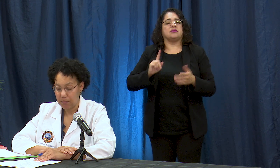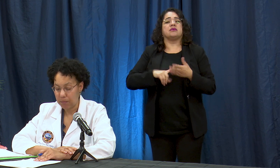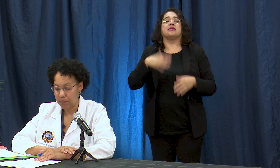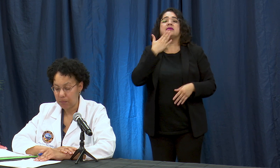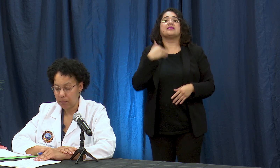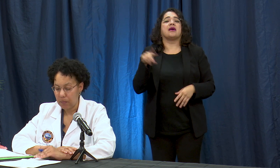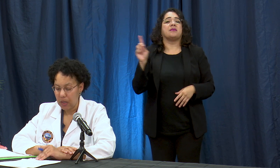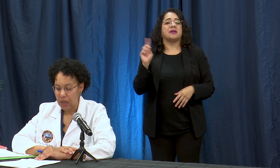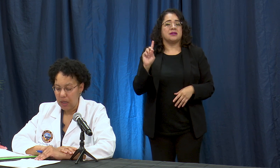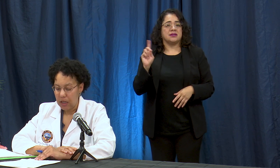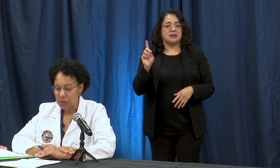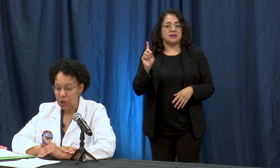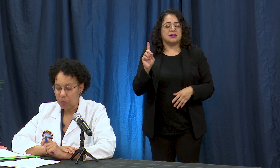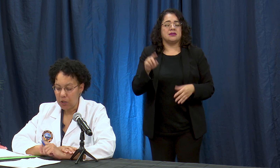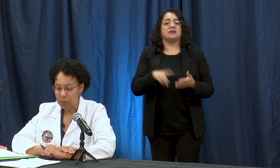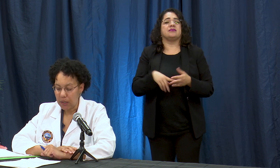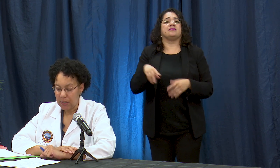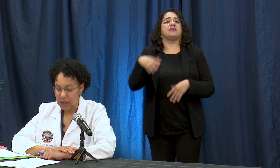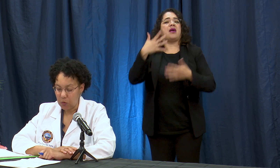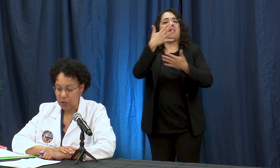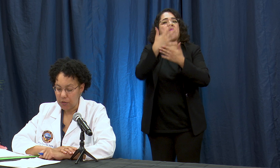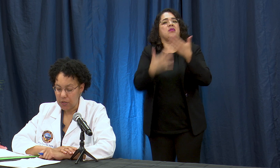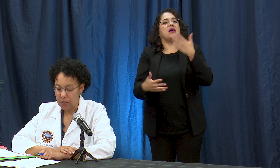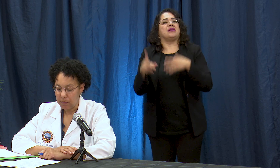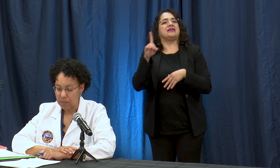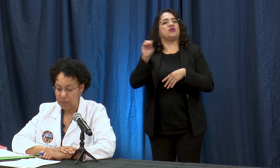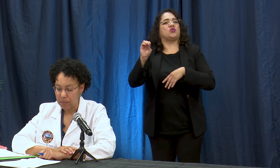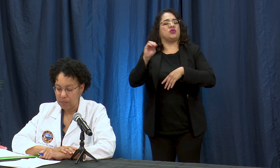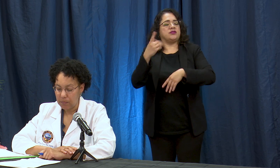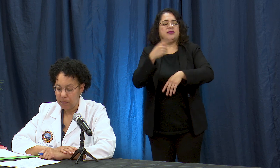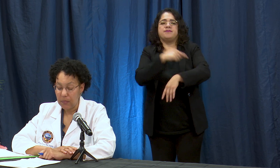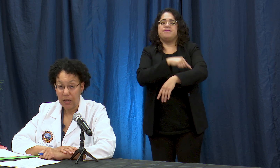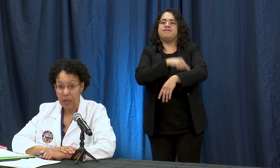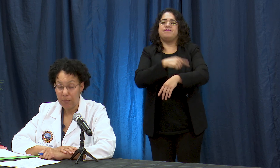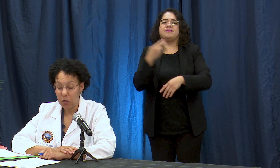diabetes, hemoglobin or blood disorders,